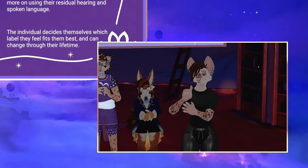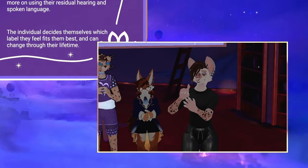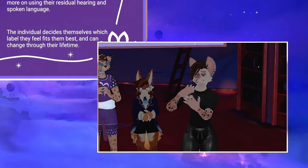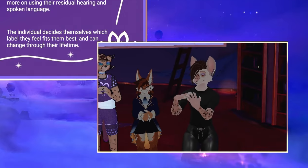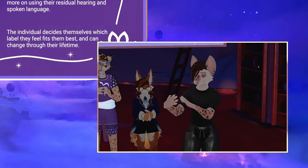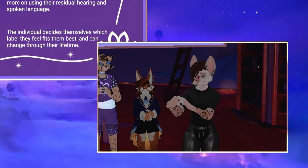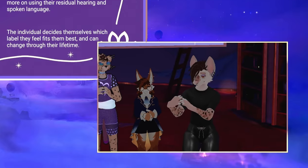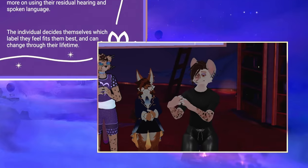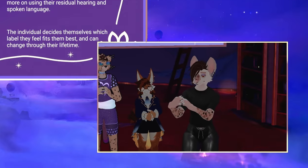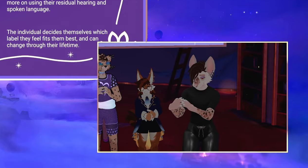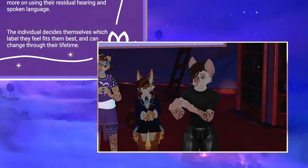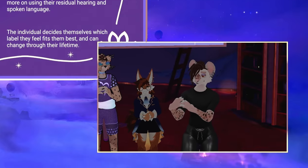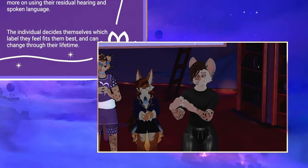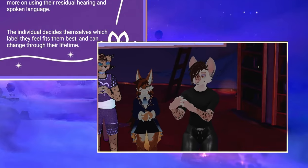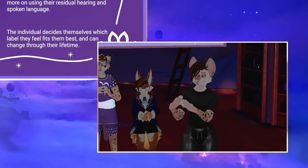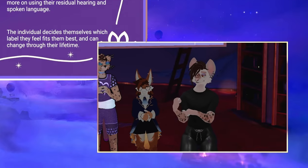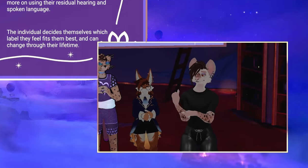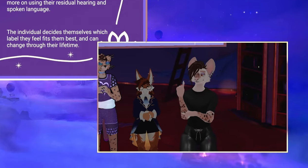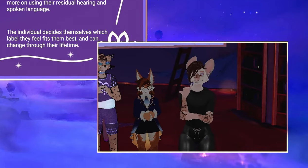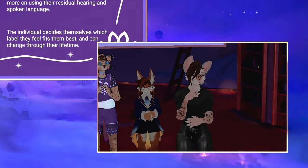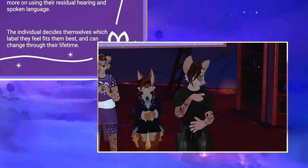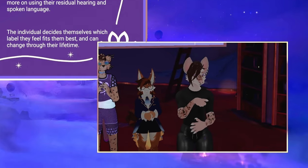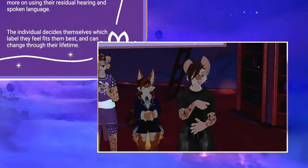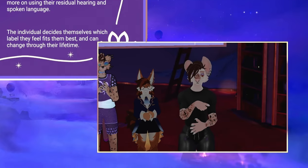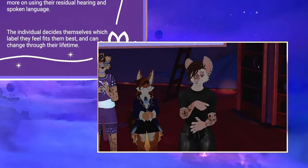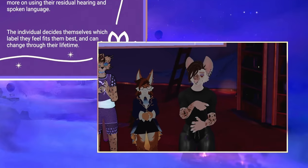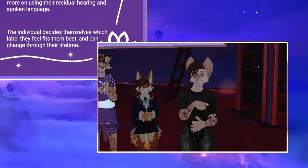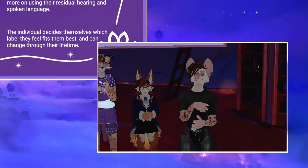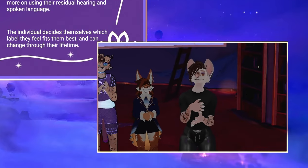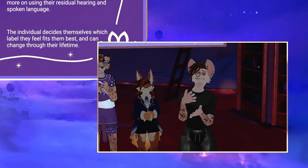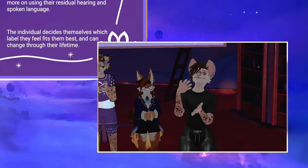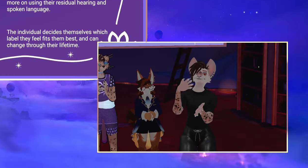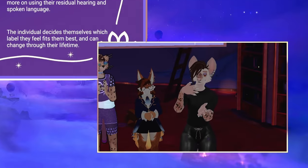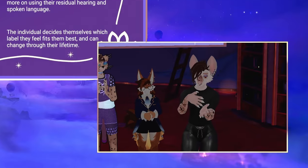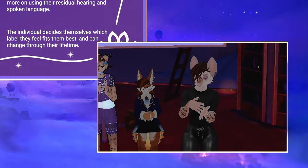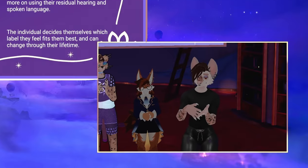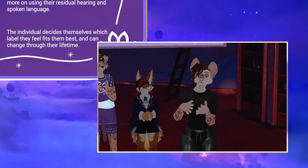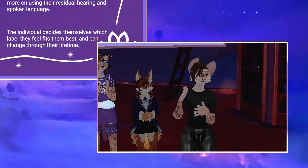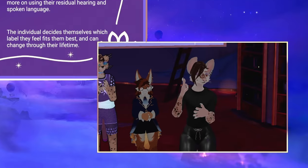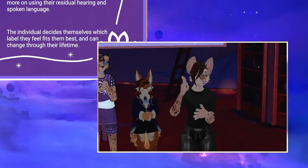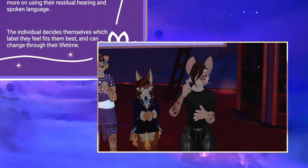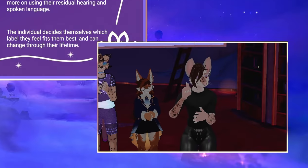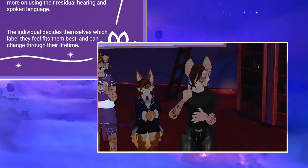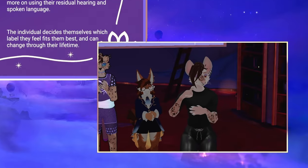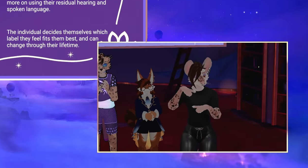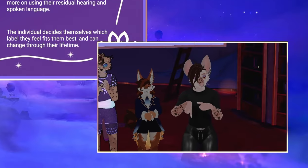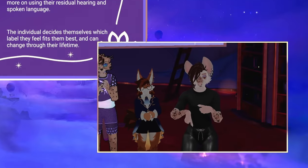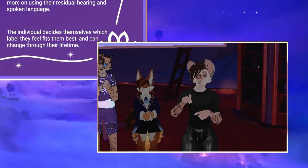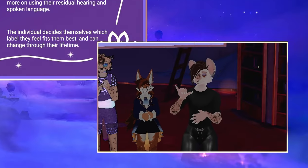A inability to hear, the use of sign language, all of that is involved in that identity. And then under